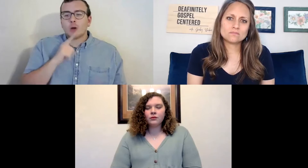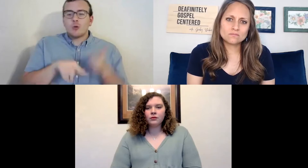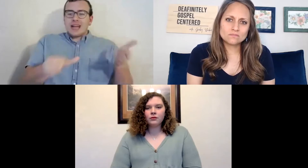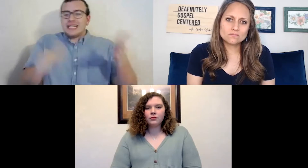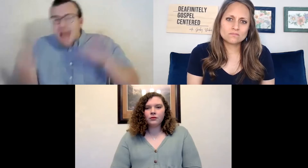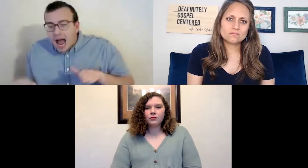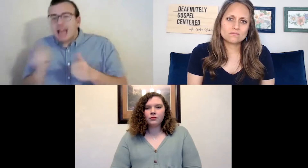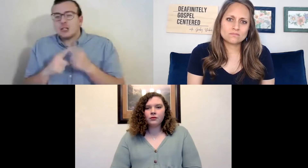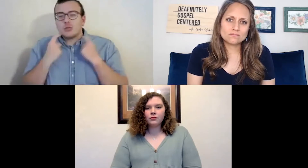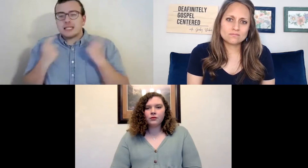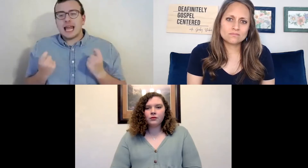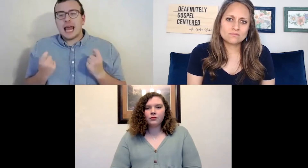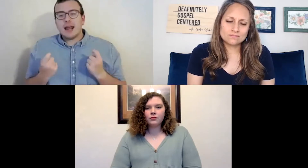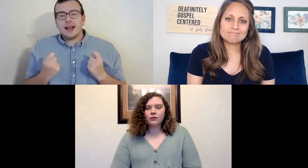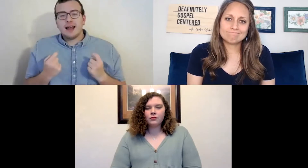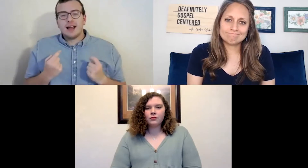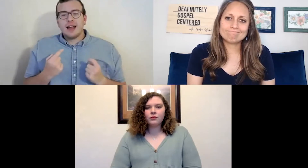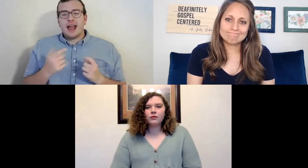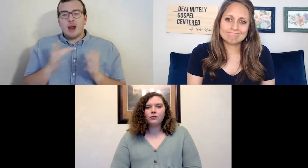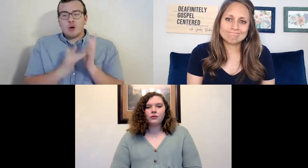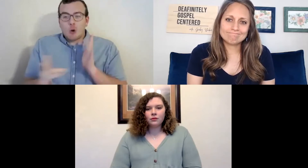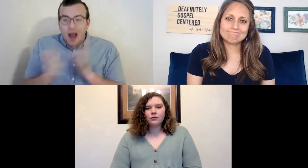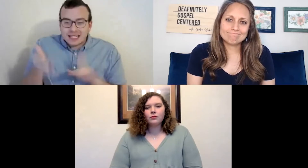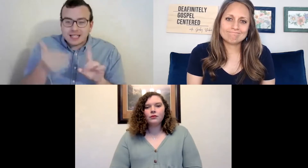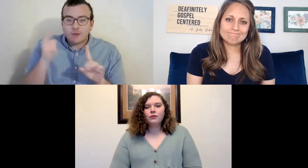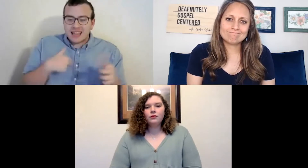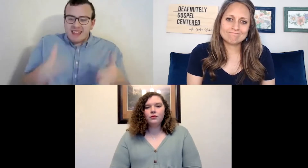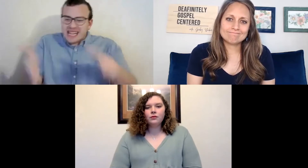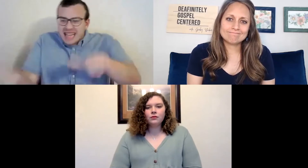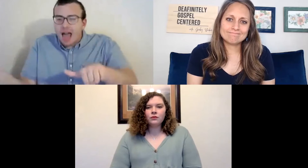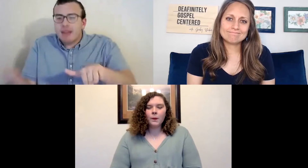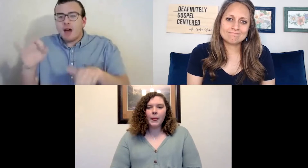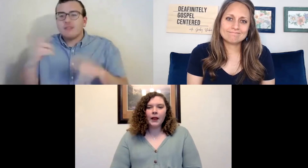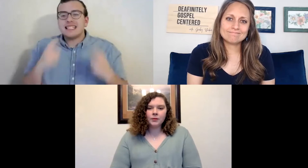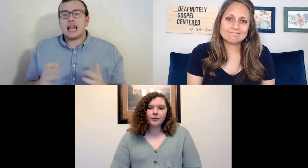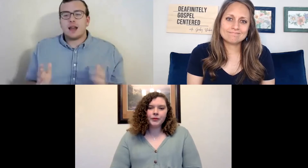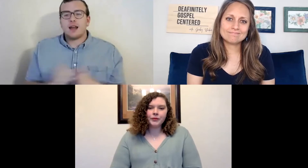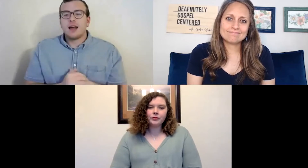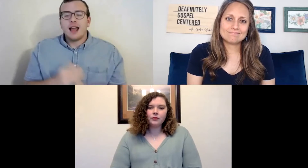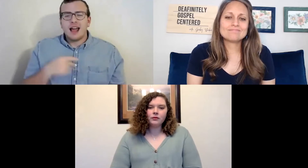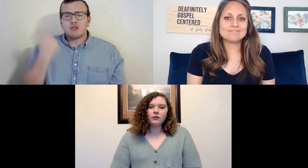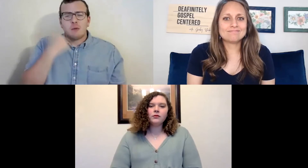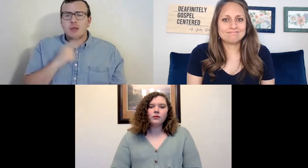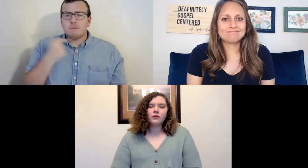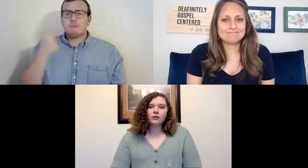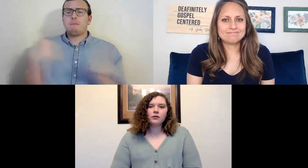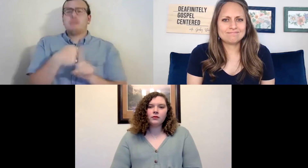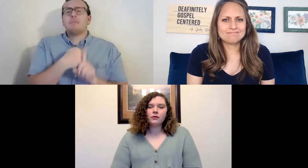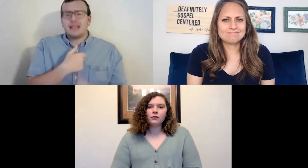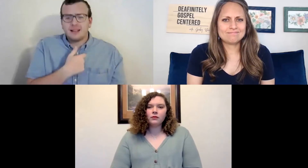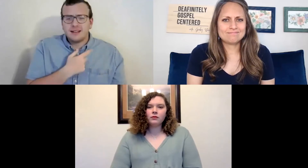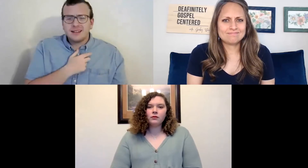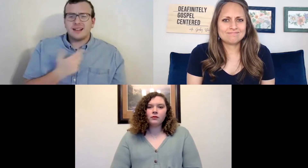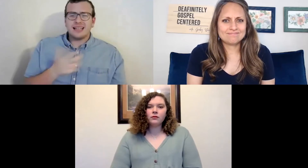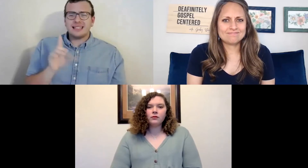sin the way that Christ did. And so that was something that really impacted me. And it